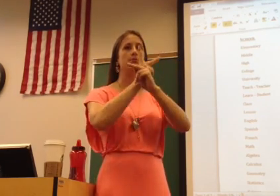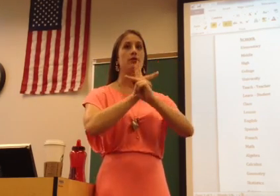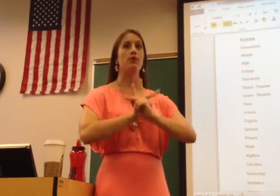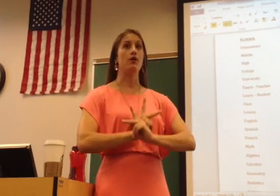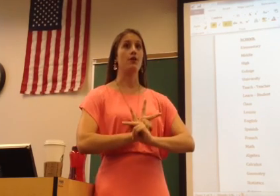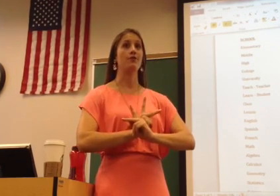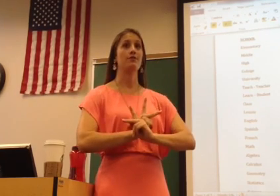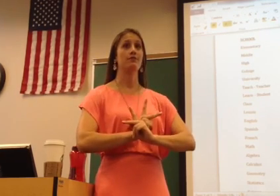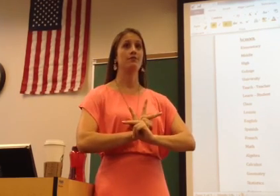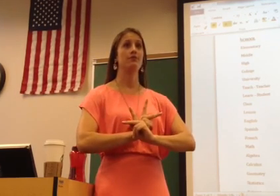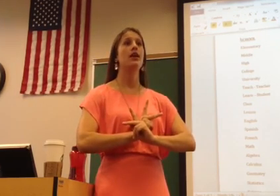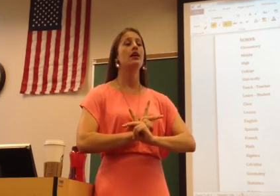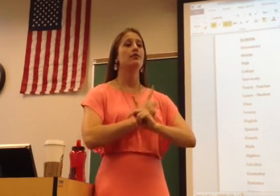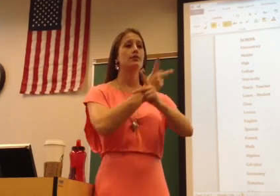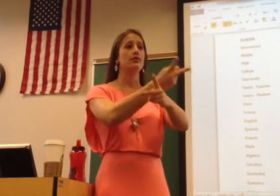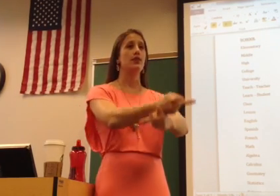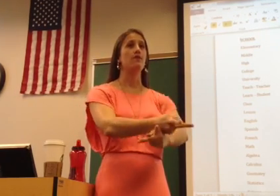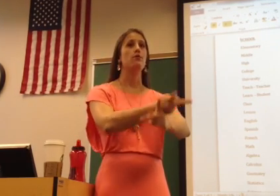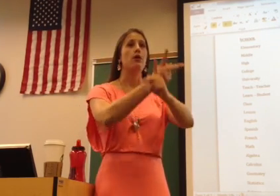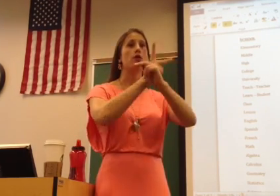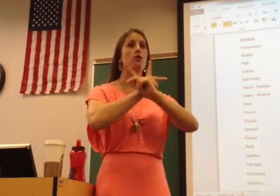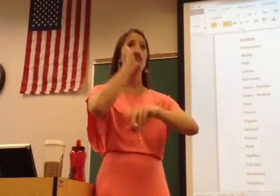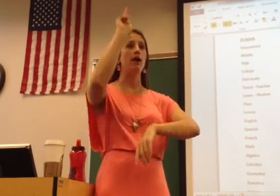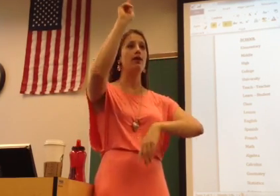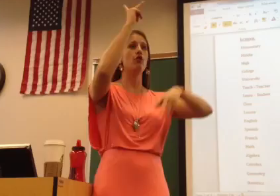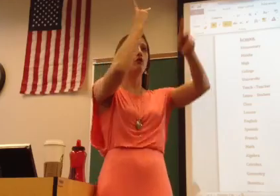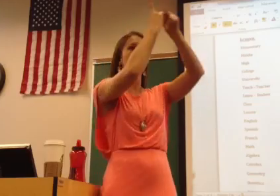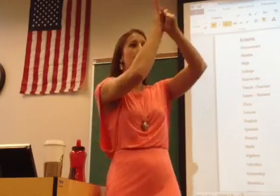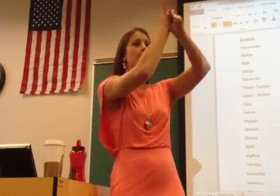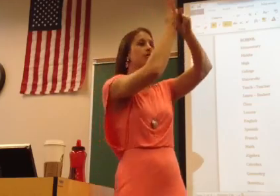simply borrow. This is a sign for borrow. Right over left,